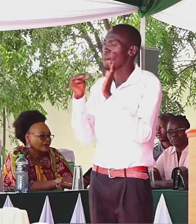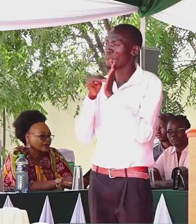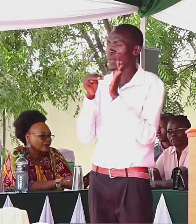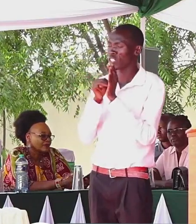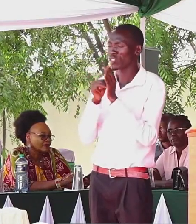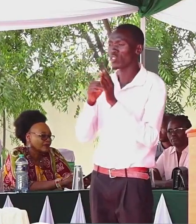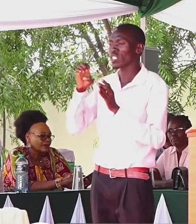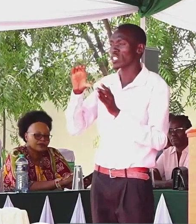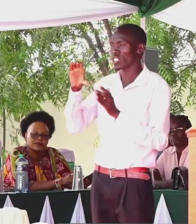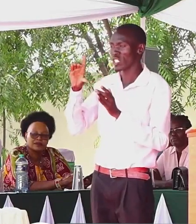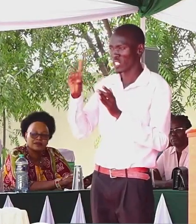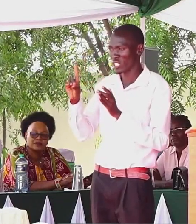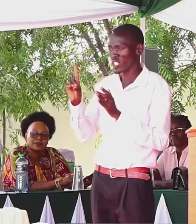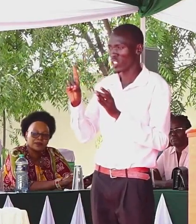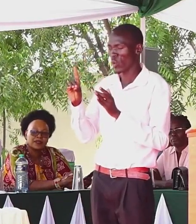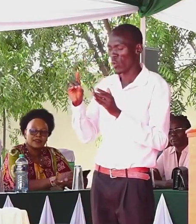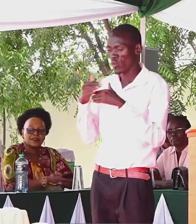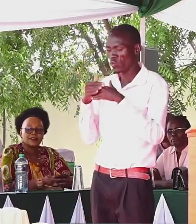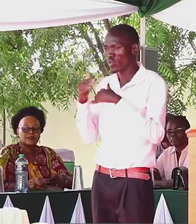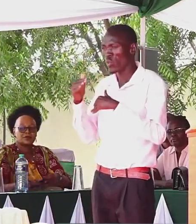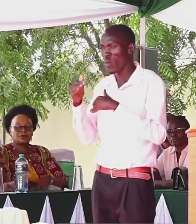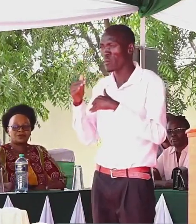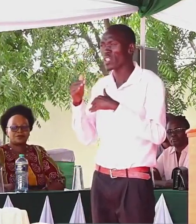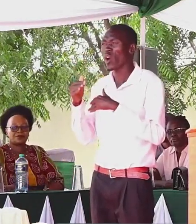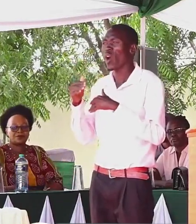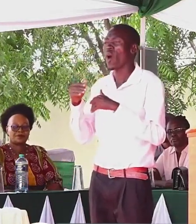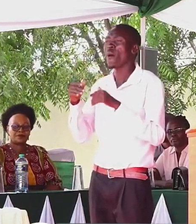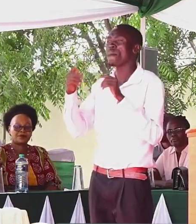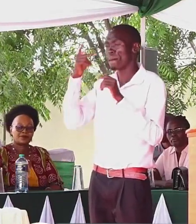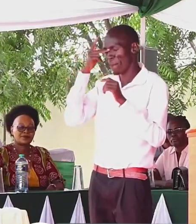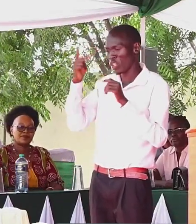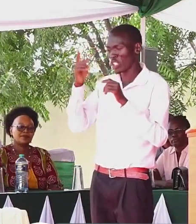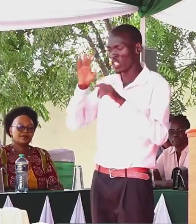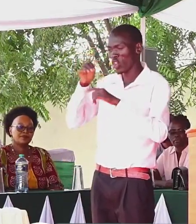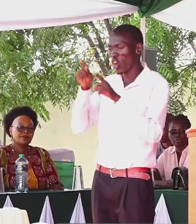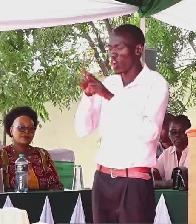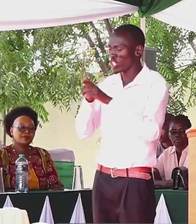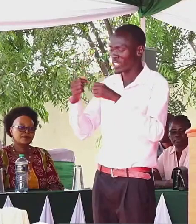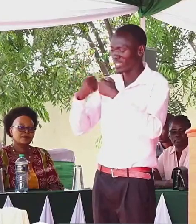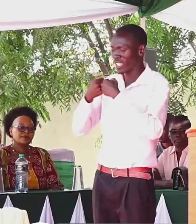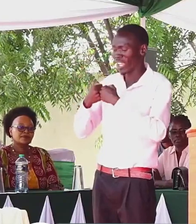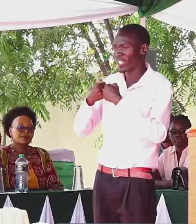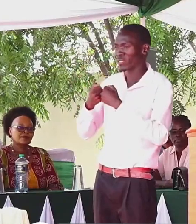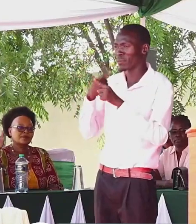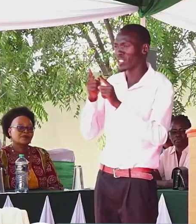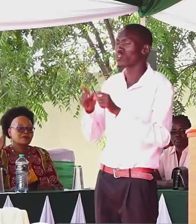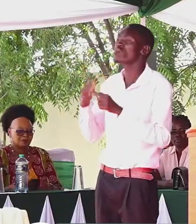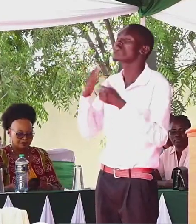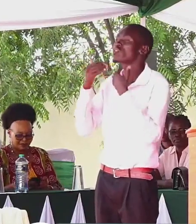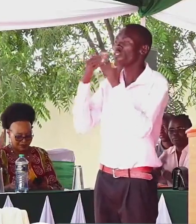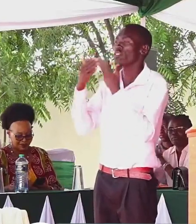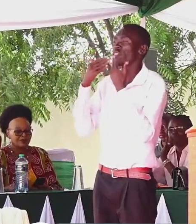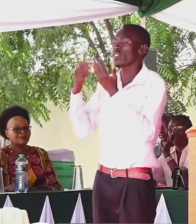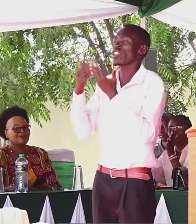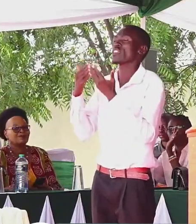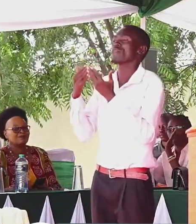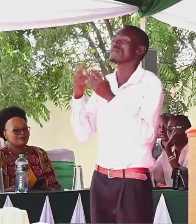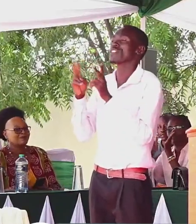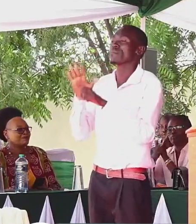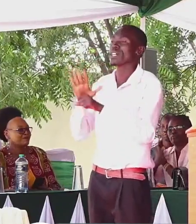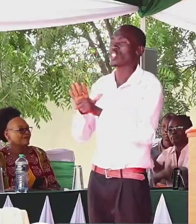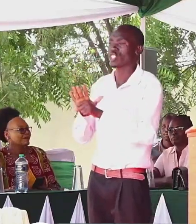ECD, and when we bring our policies to you, we have never faced any challenge. We want to say thank you very much.